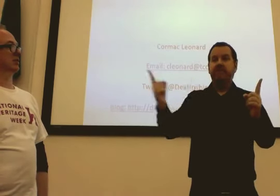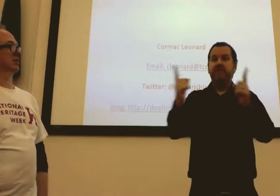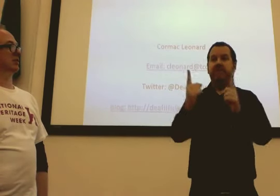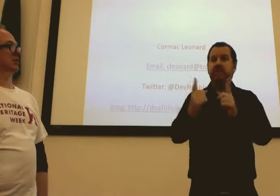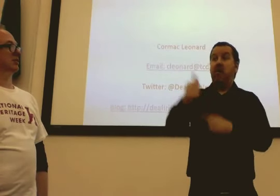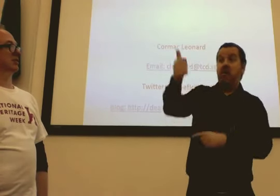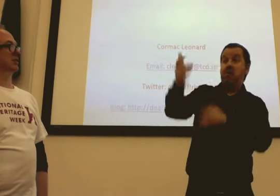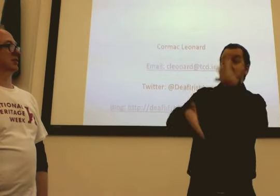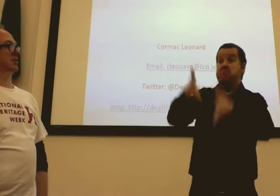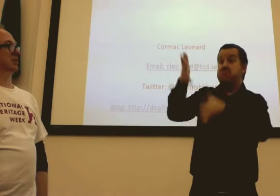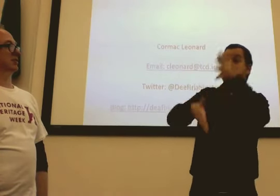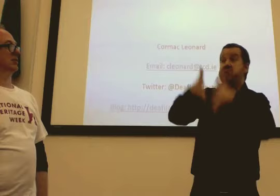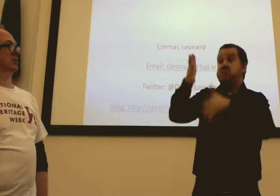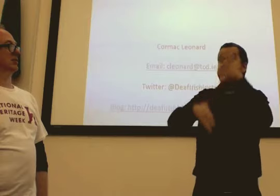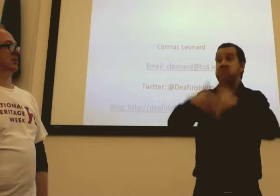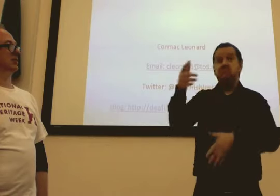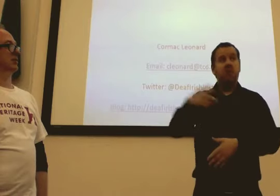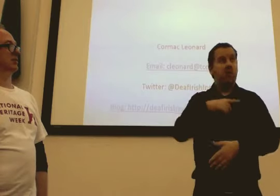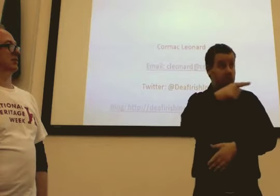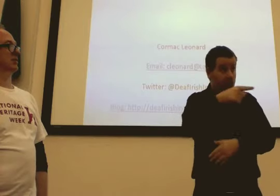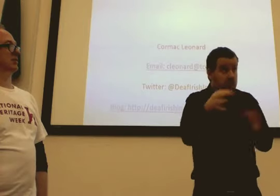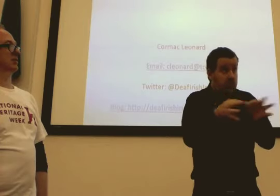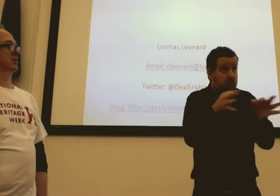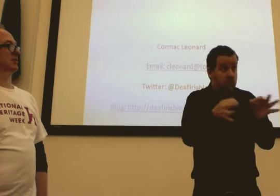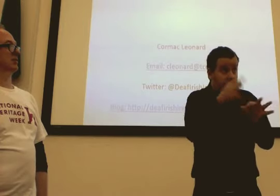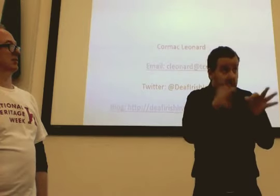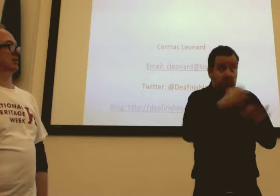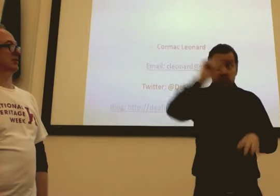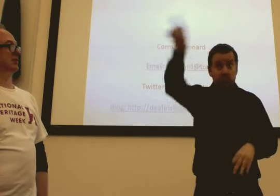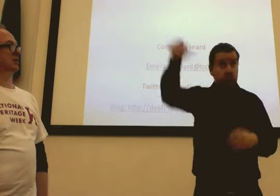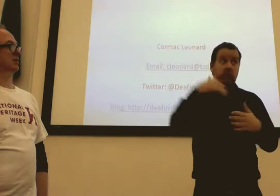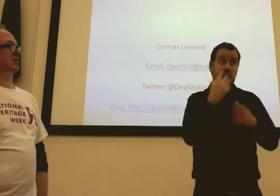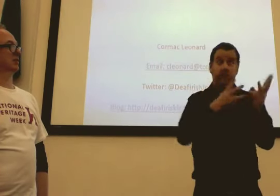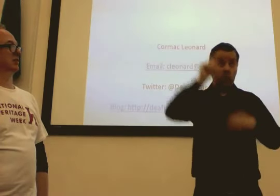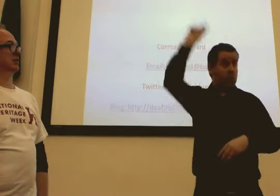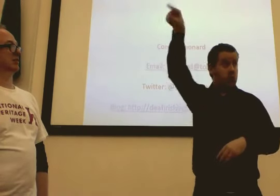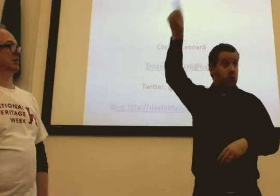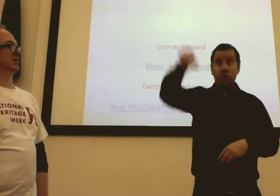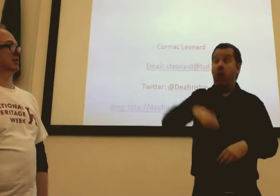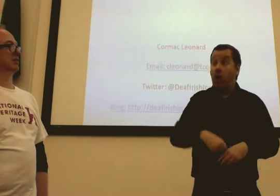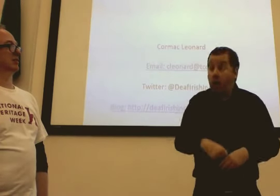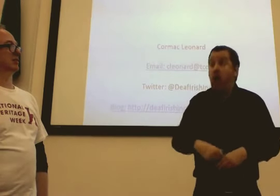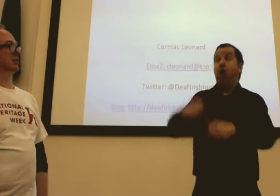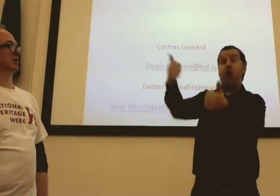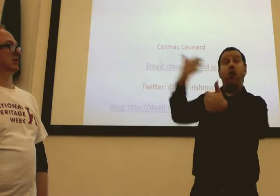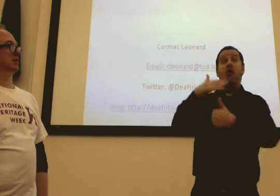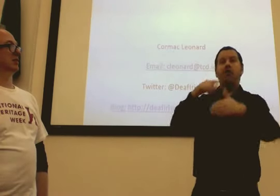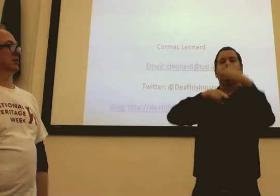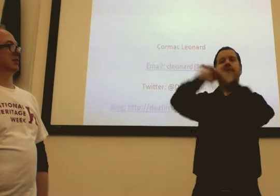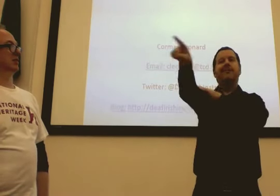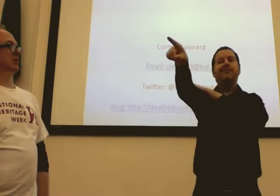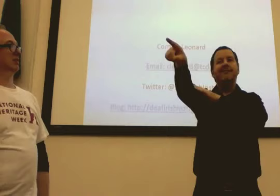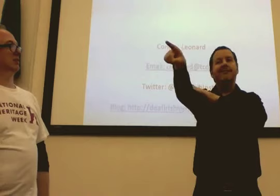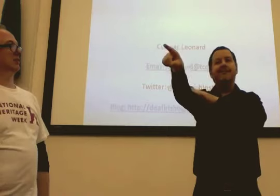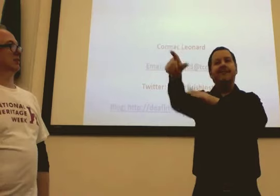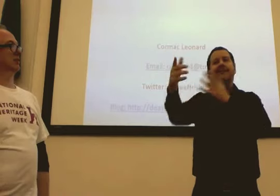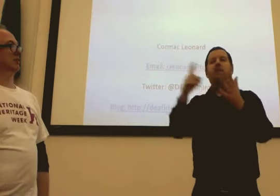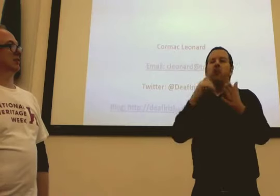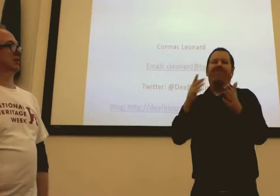or if they went in together, or even happened upon each other, and found out, oh, are you a tailor? I heard there's a job for a tailor down